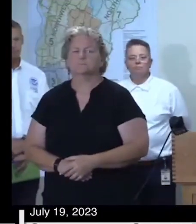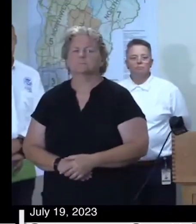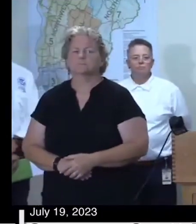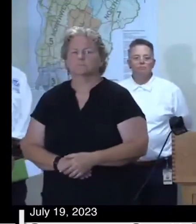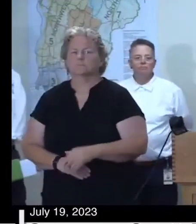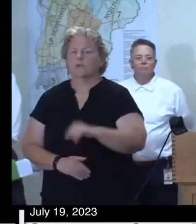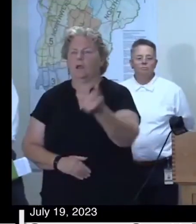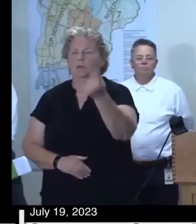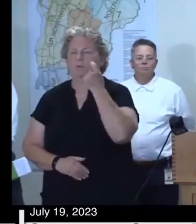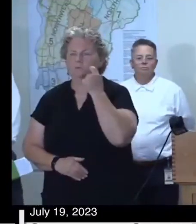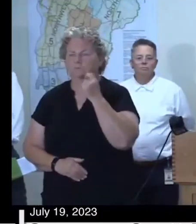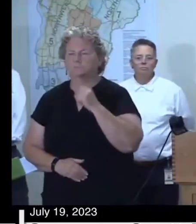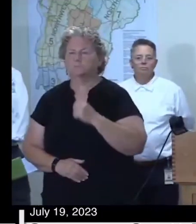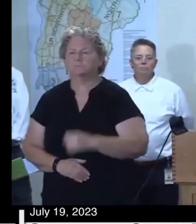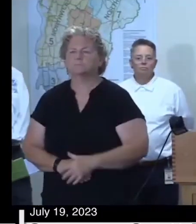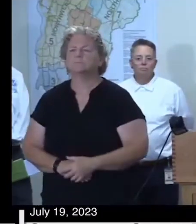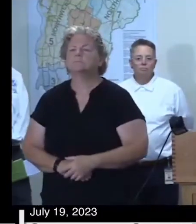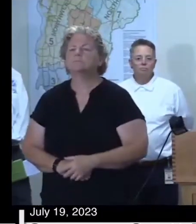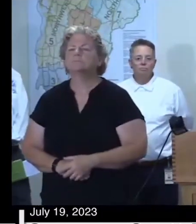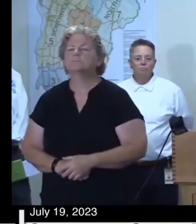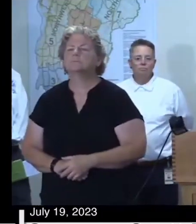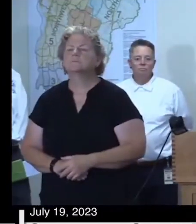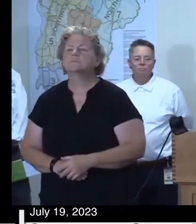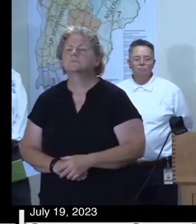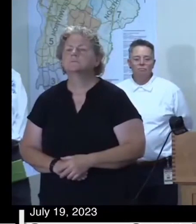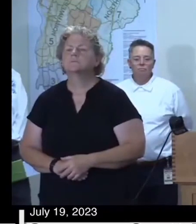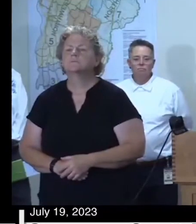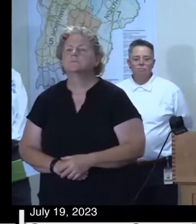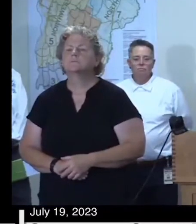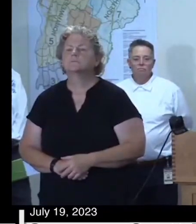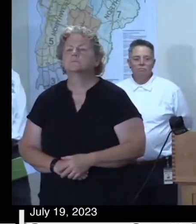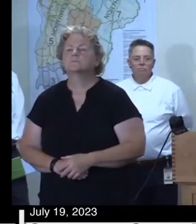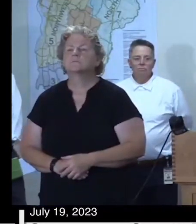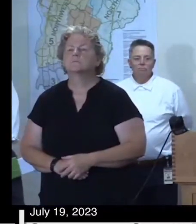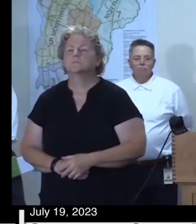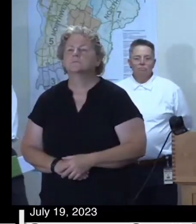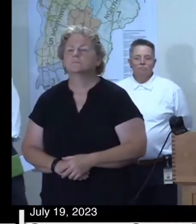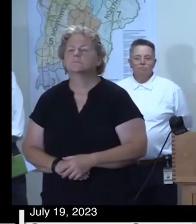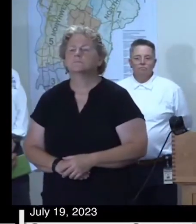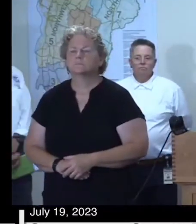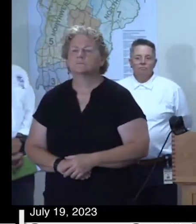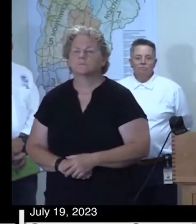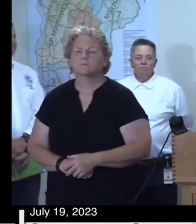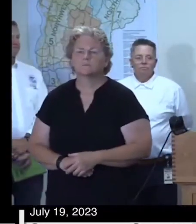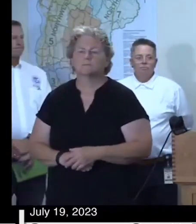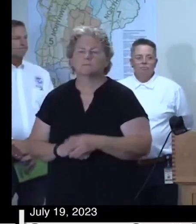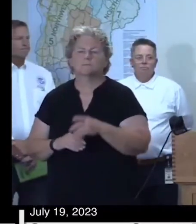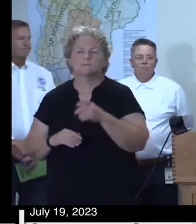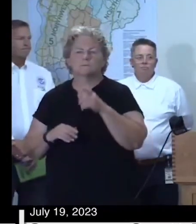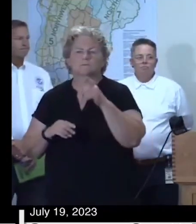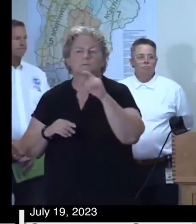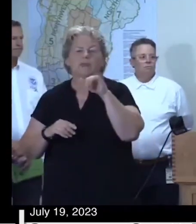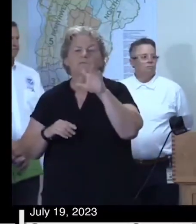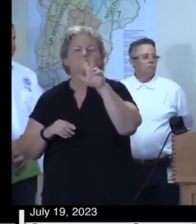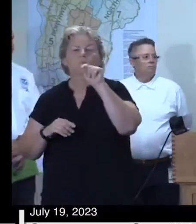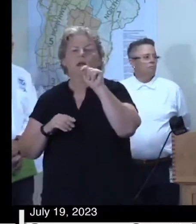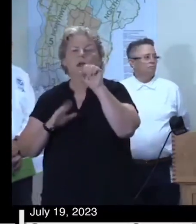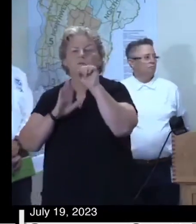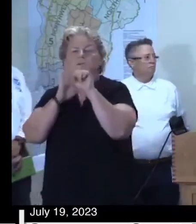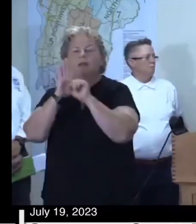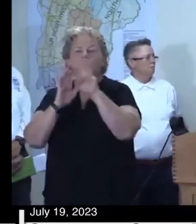Do you know how many, at this point, how many people have signed up to volunteer through the state volunteer portal? I do